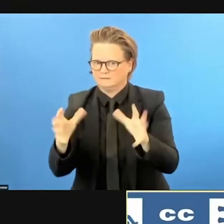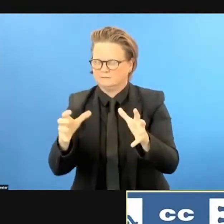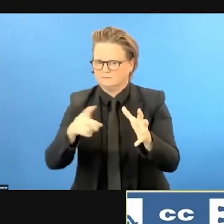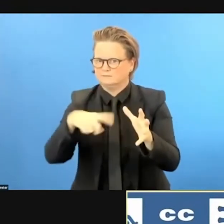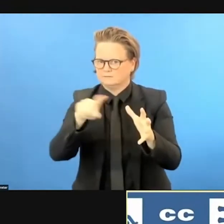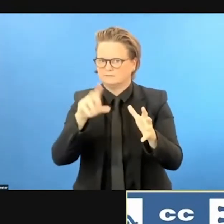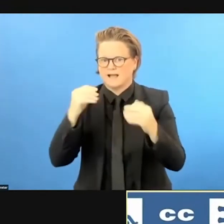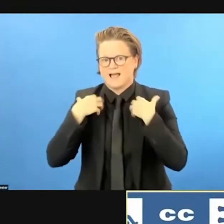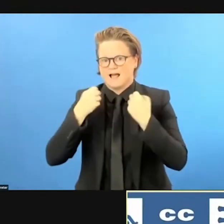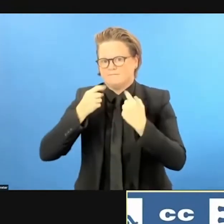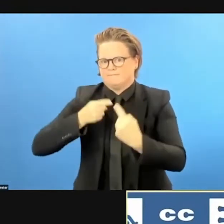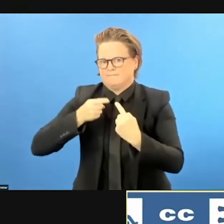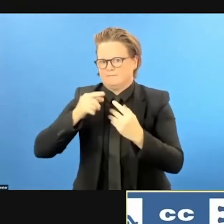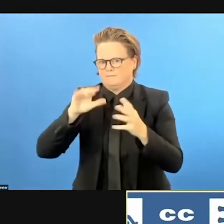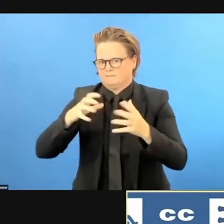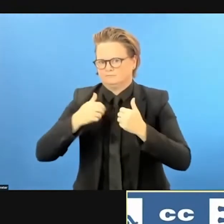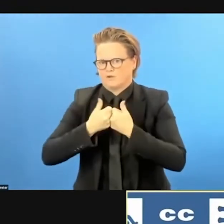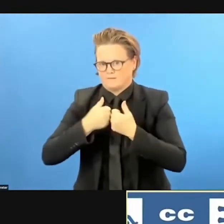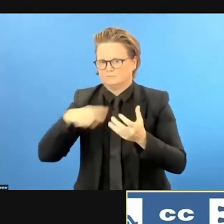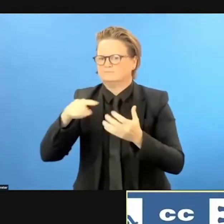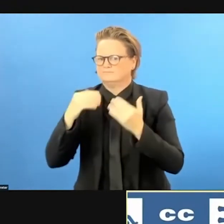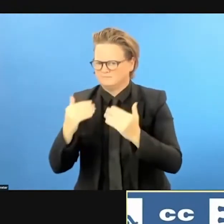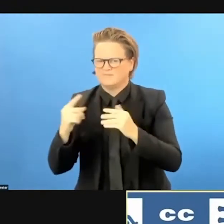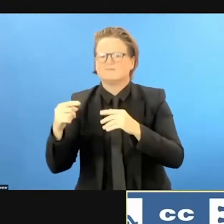with our colleagues who are helping run this call center, because